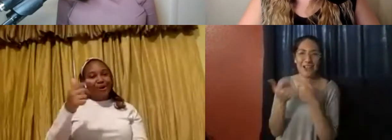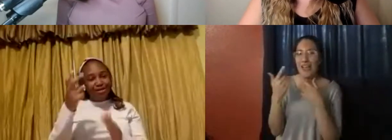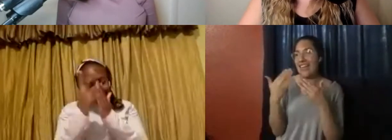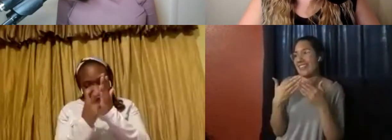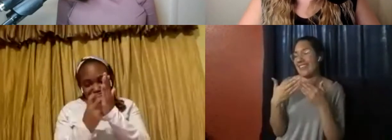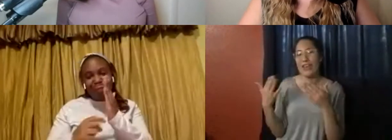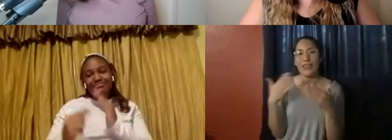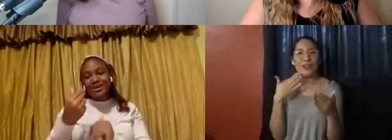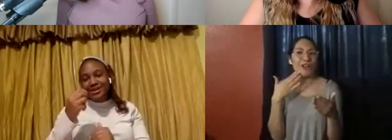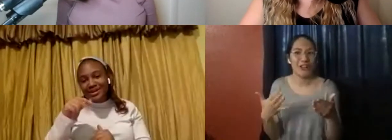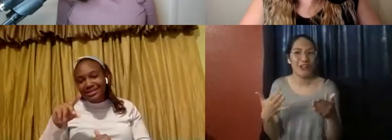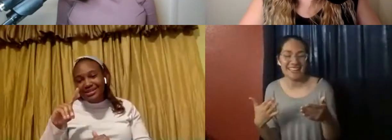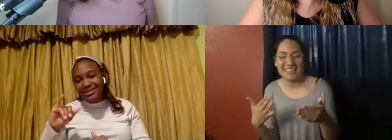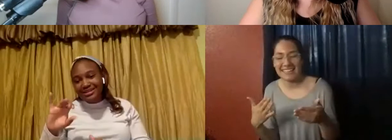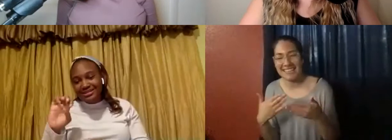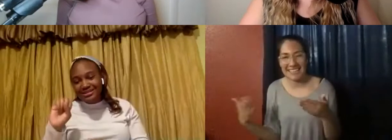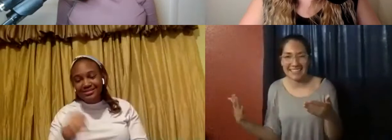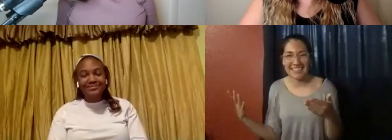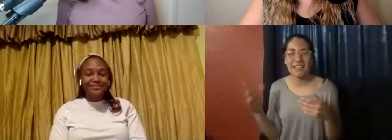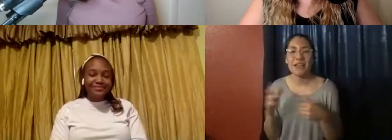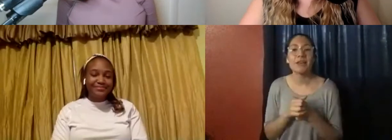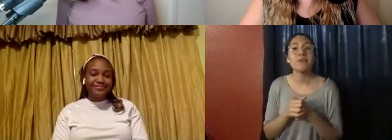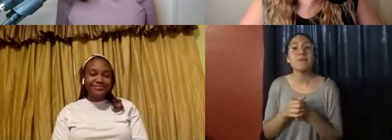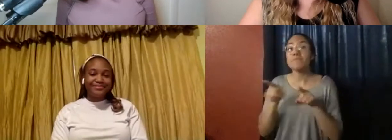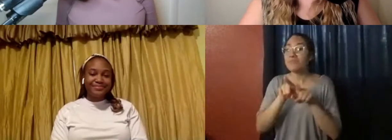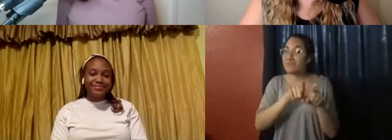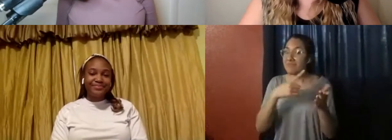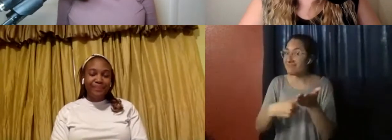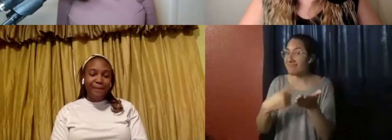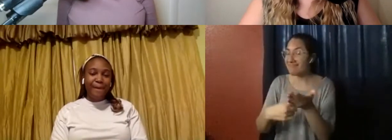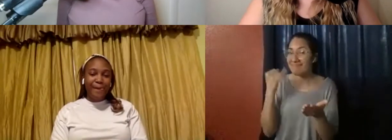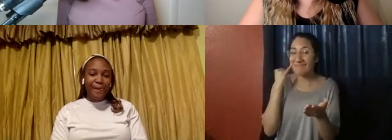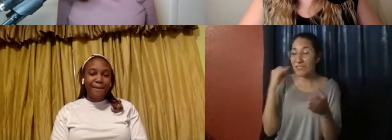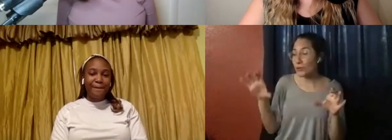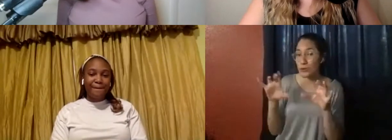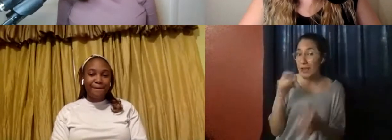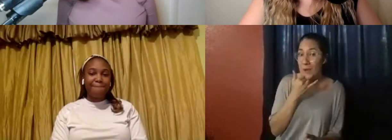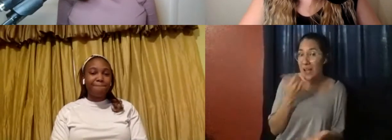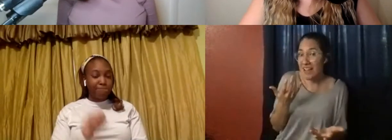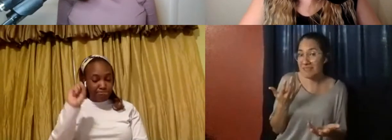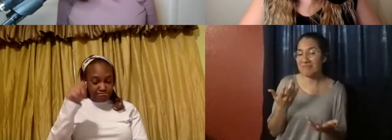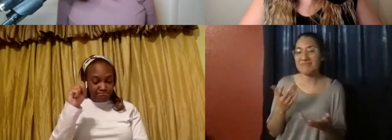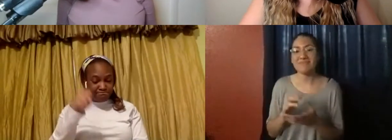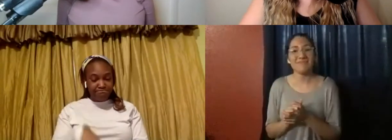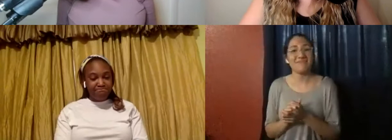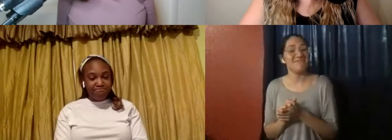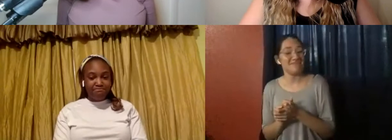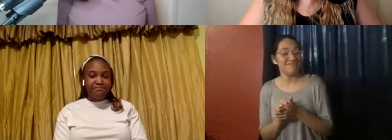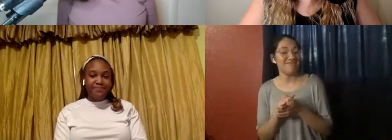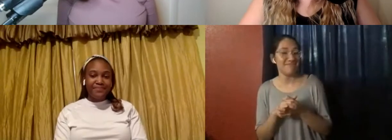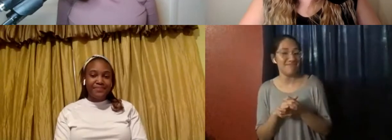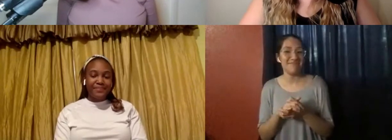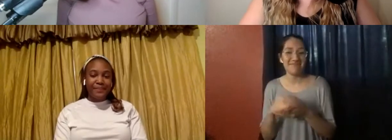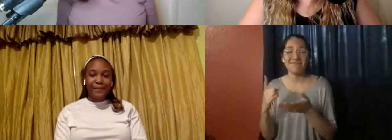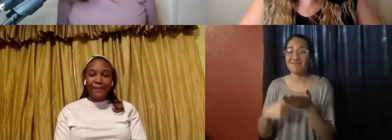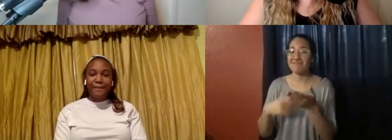all the goodies. Where we'll also discuss if we're doing it wrong. You know, lots of talk of body hair.